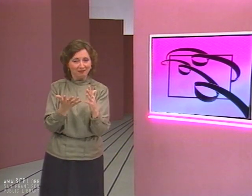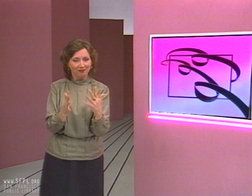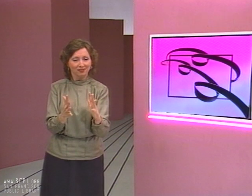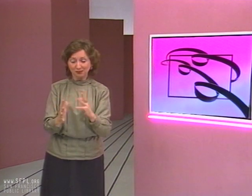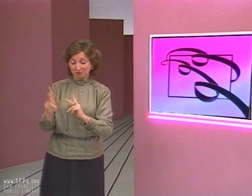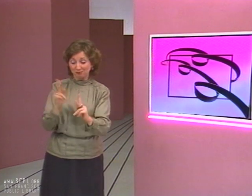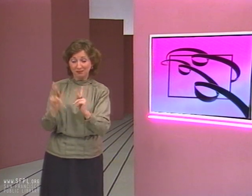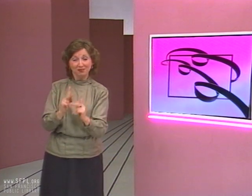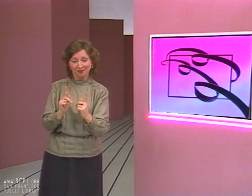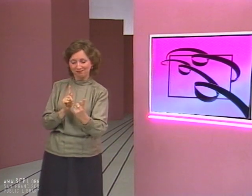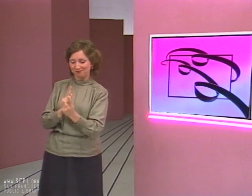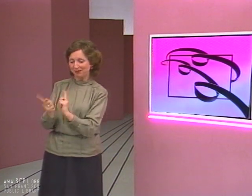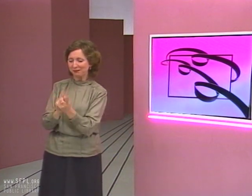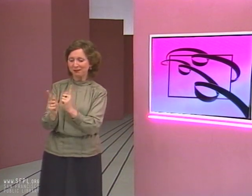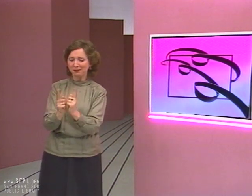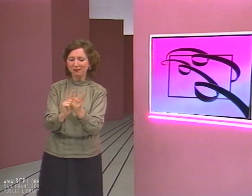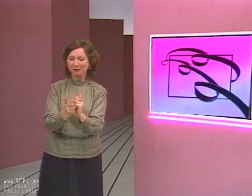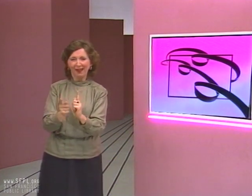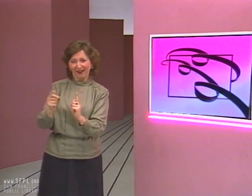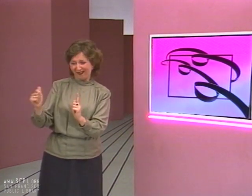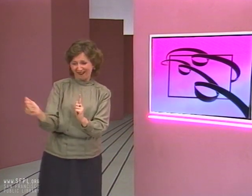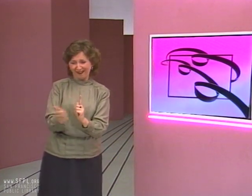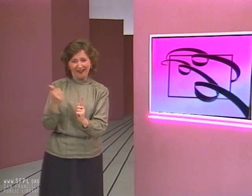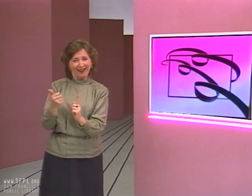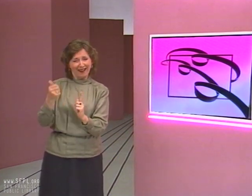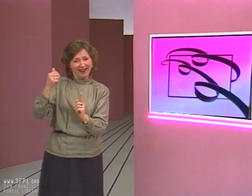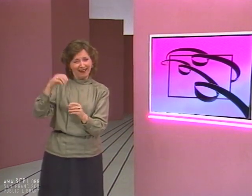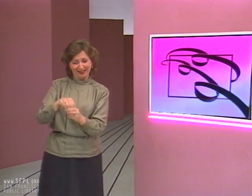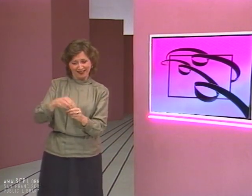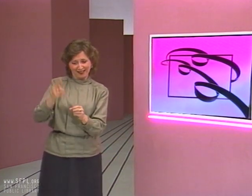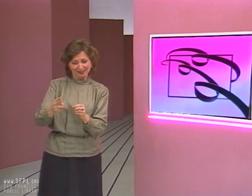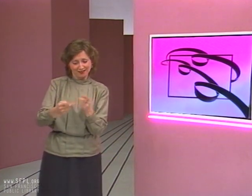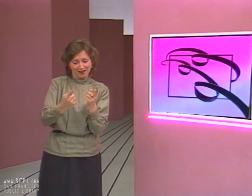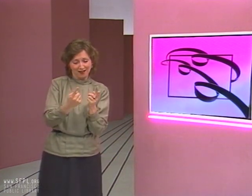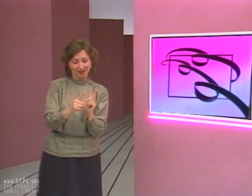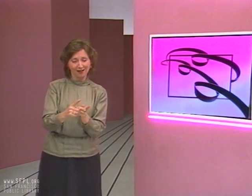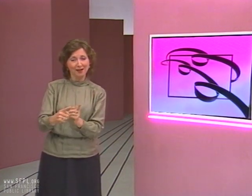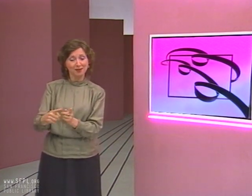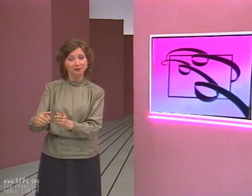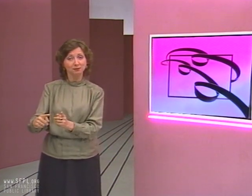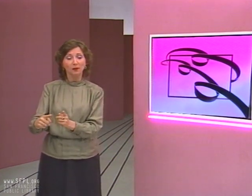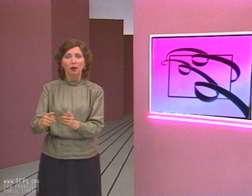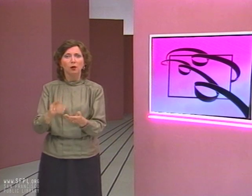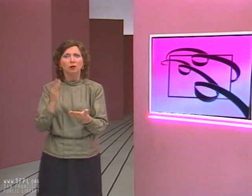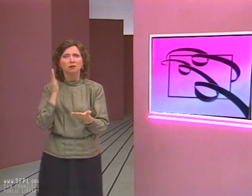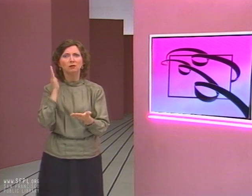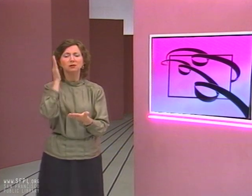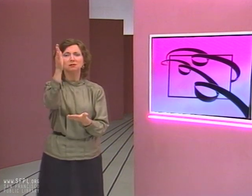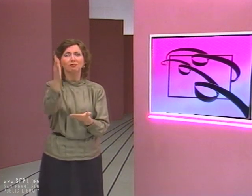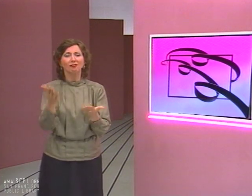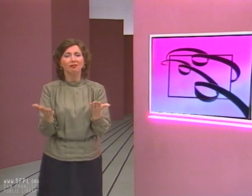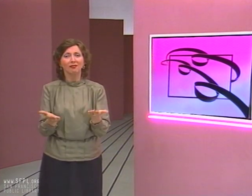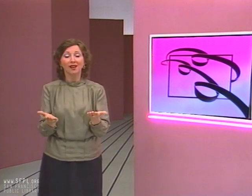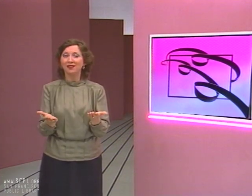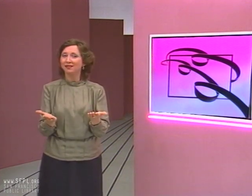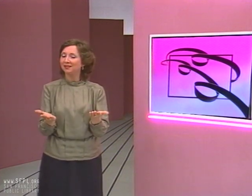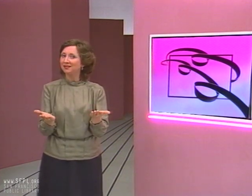people who helped shape it. In closing, here are some of the members of our deaf community expressing their feelings about